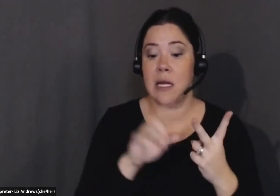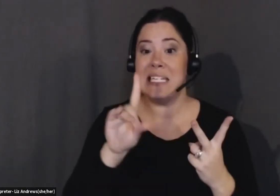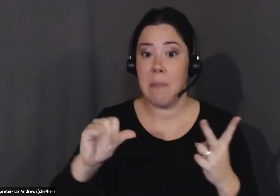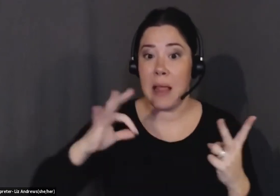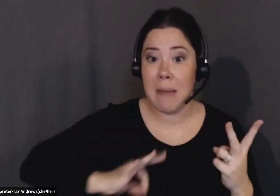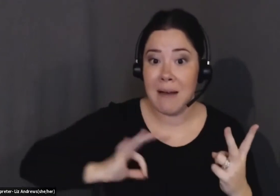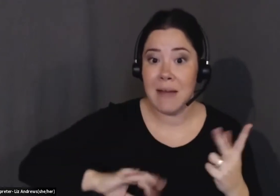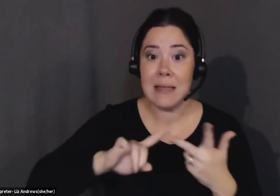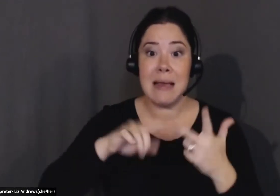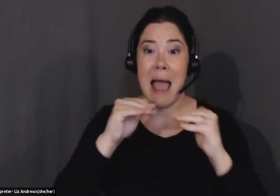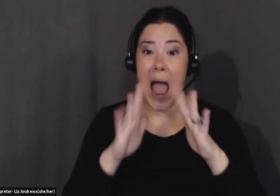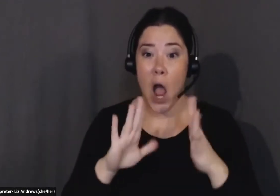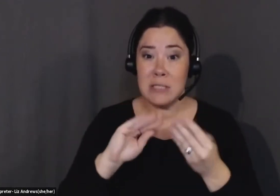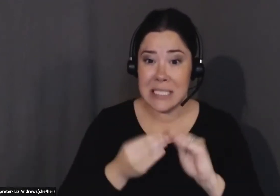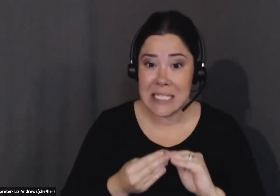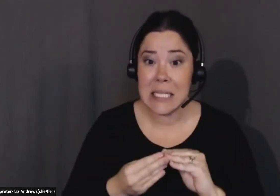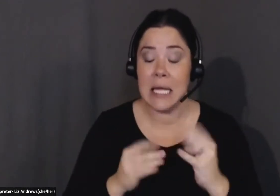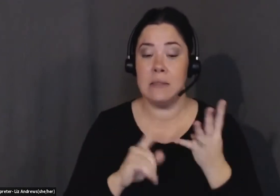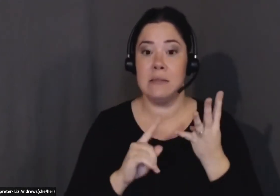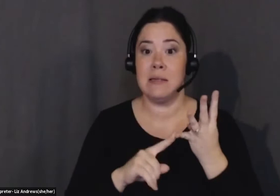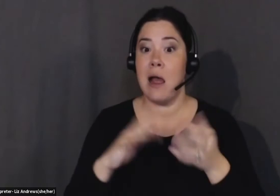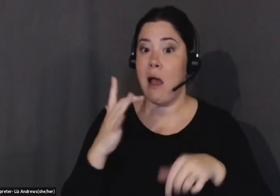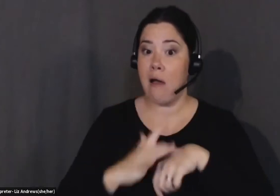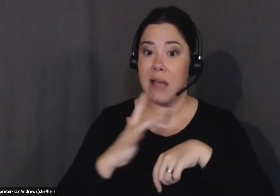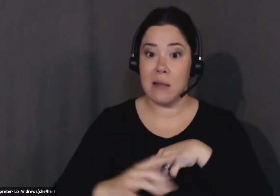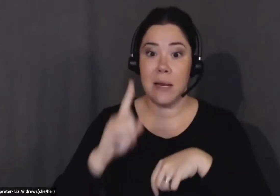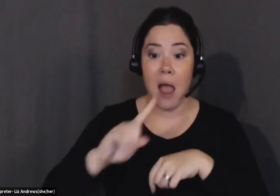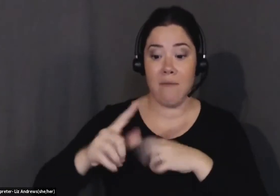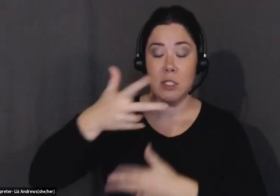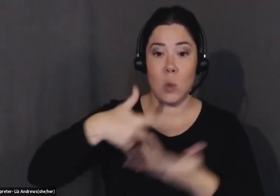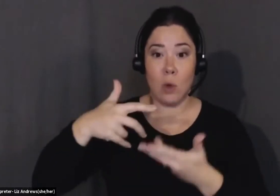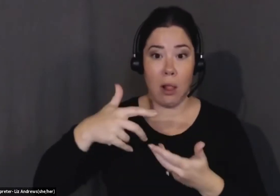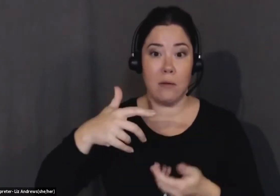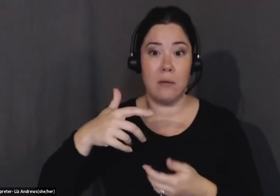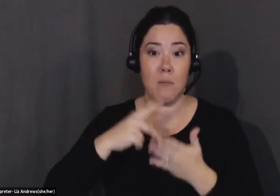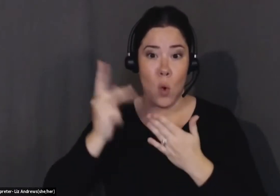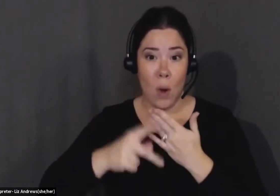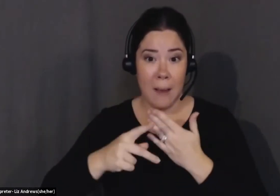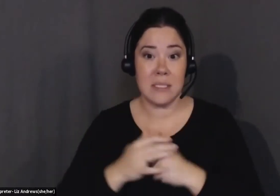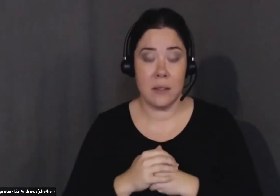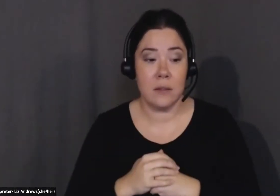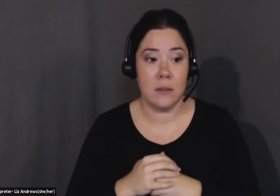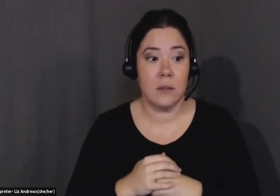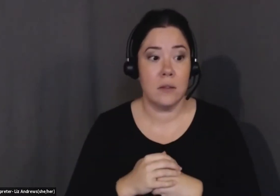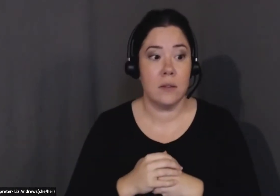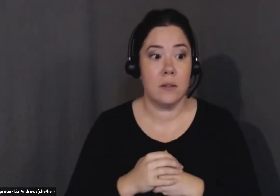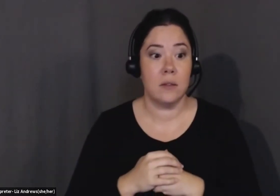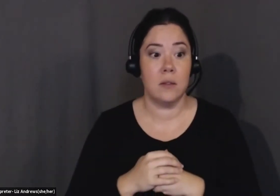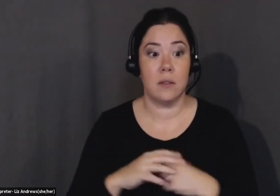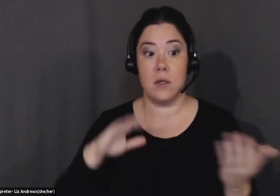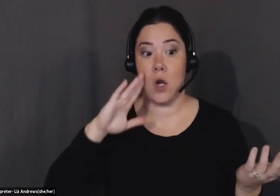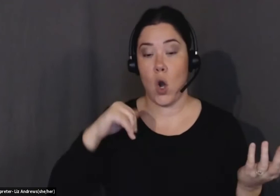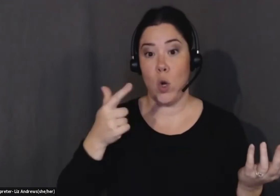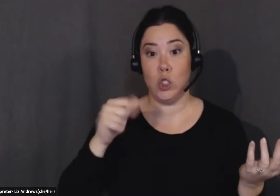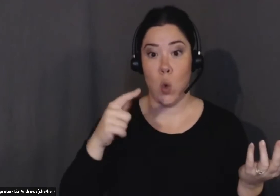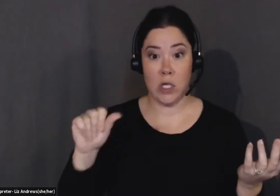housing statistics, and availability of social programs. And featuring that Georgia is one of the